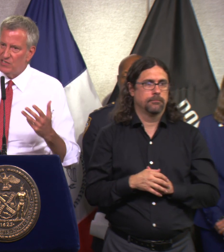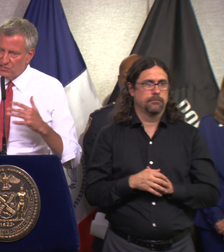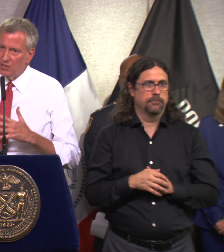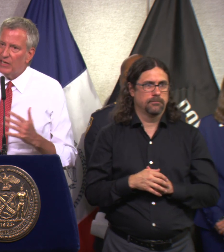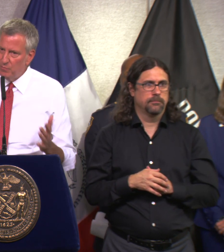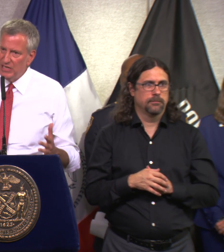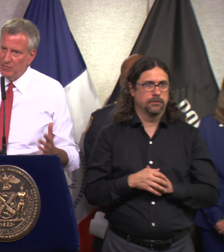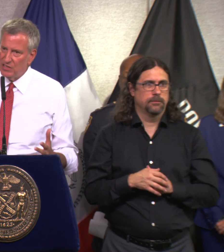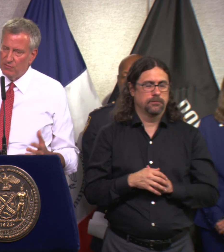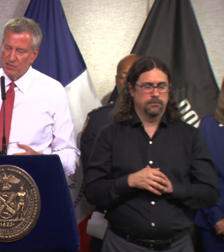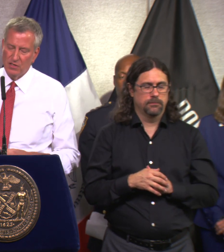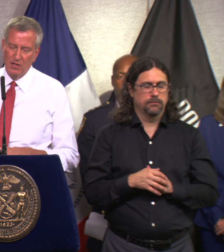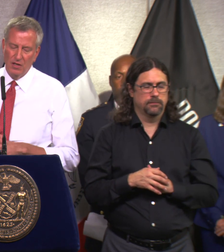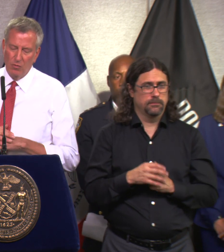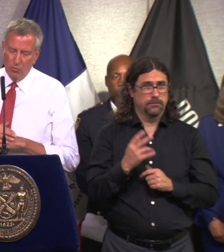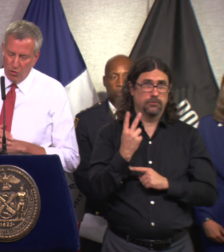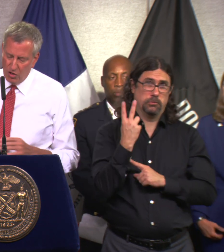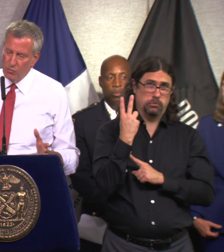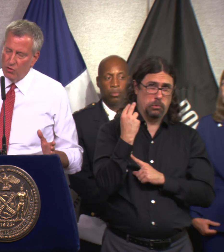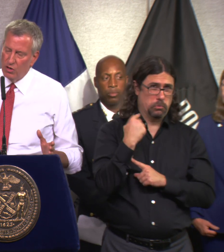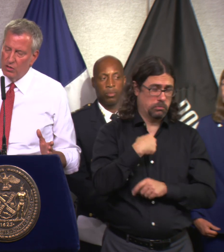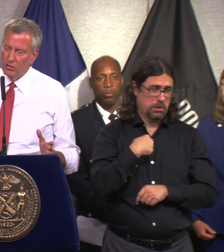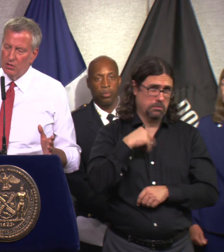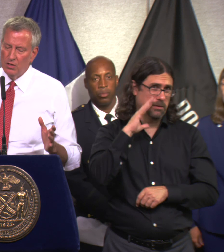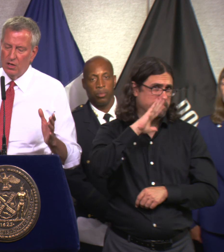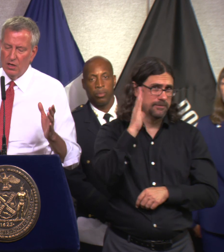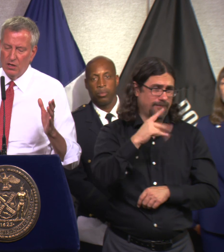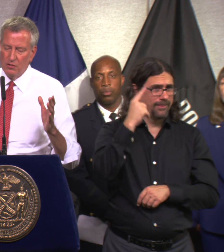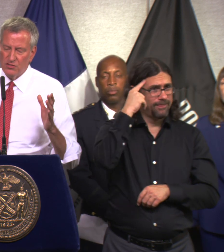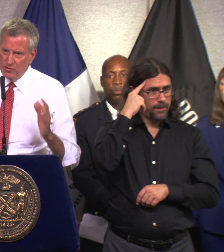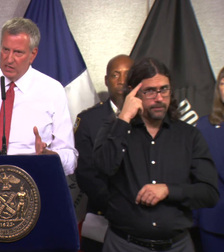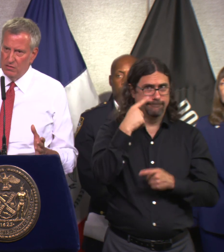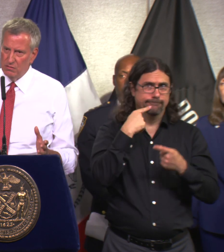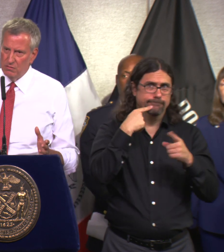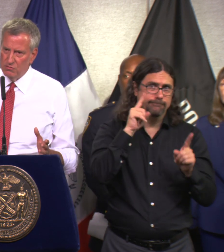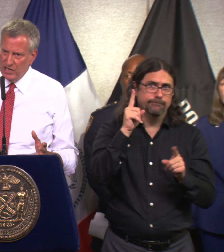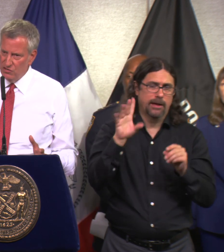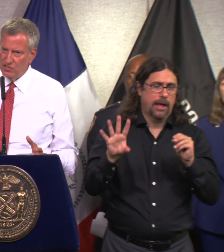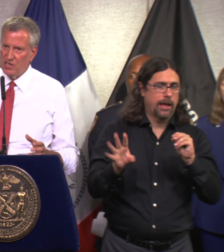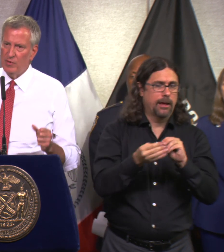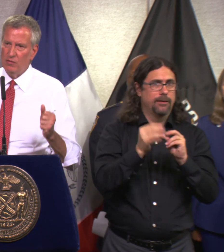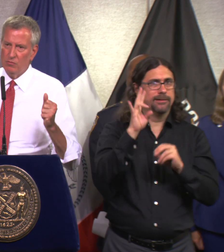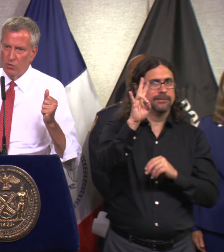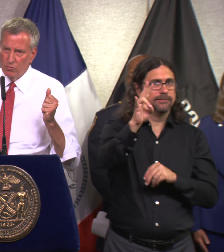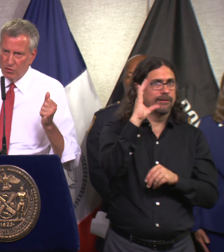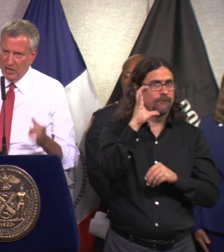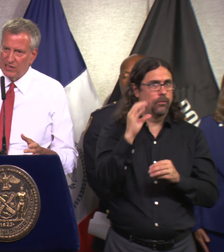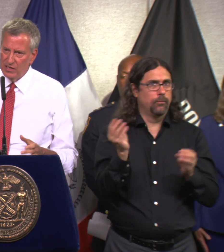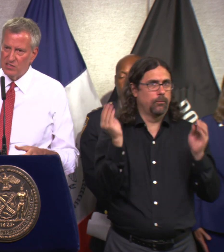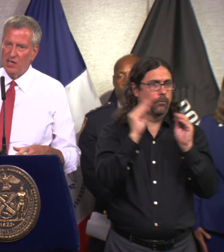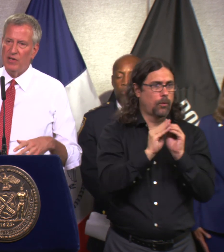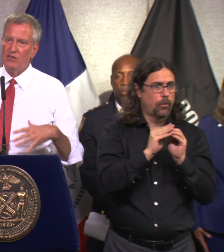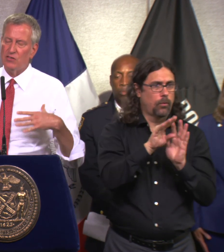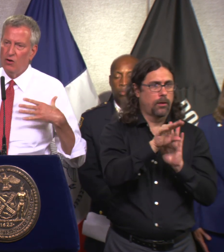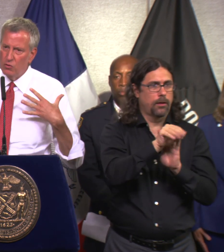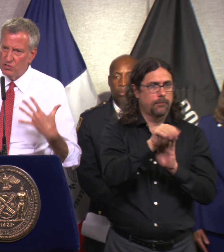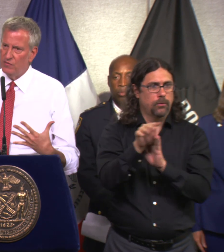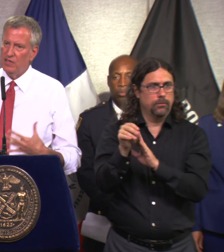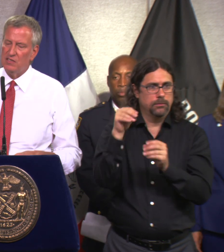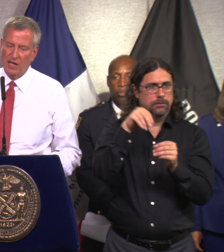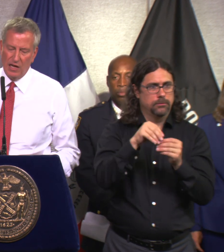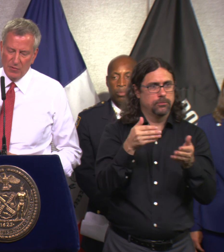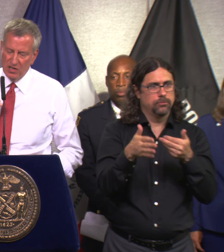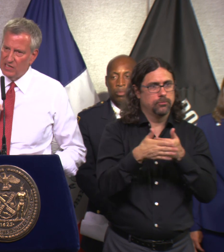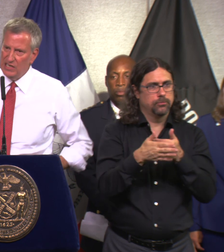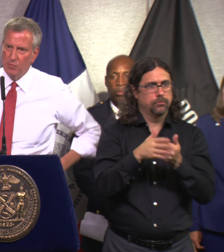speed cameras. That's going to make a big, big difference. More and more street changes coming, more and more bike lanes coming. There's a host